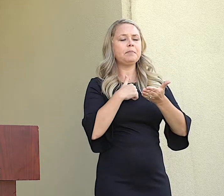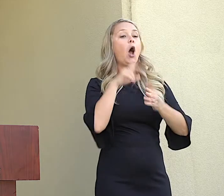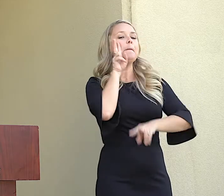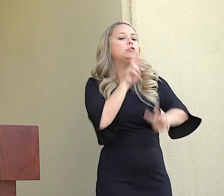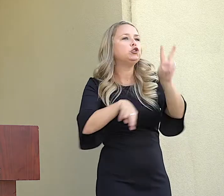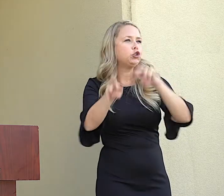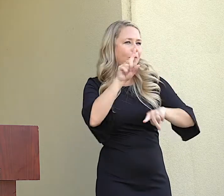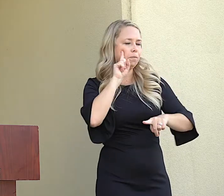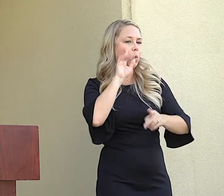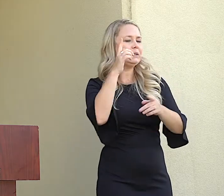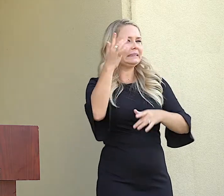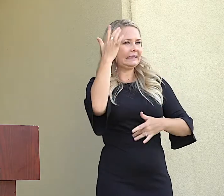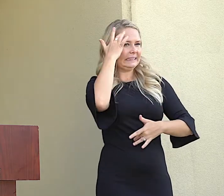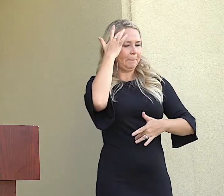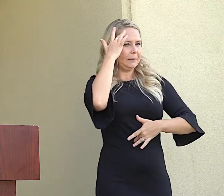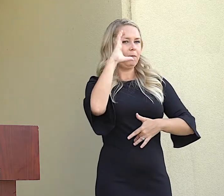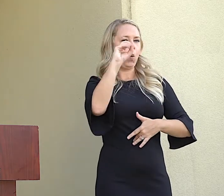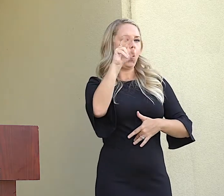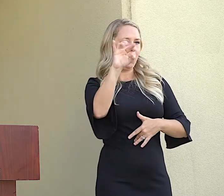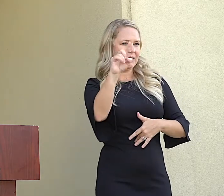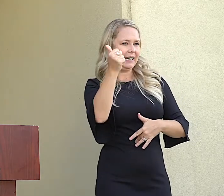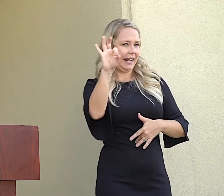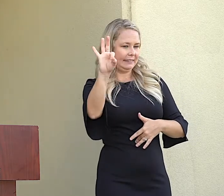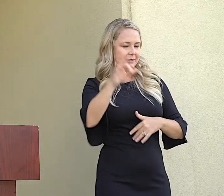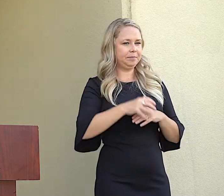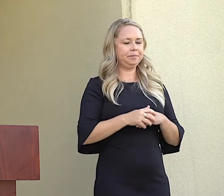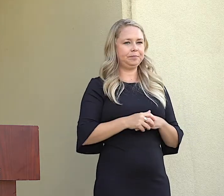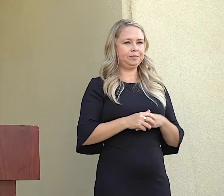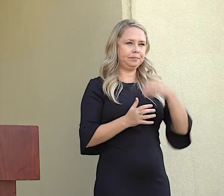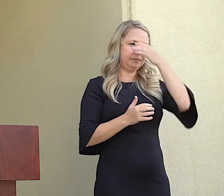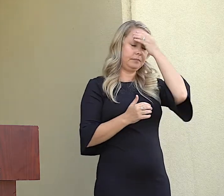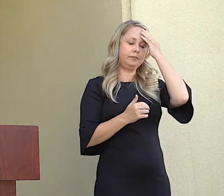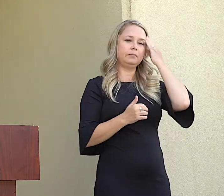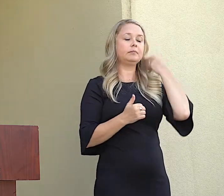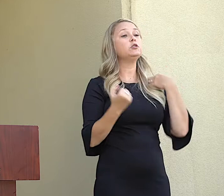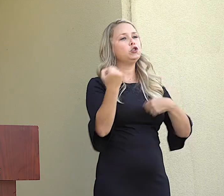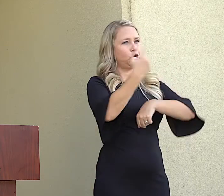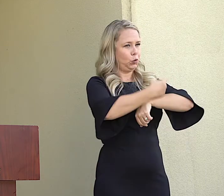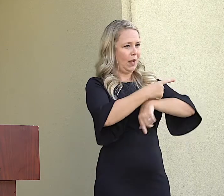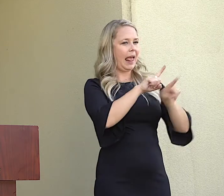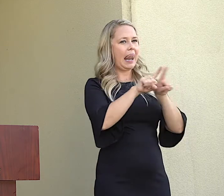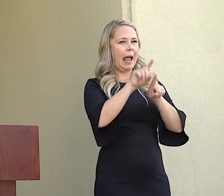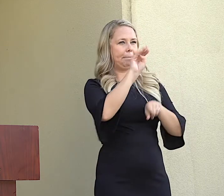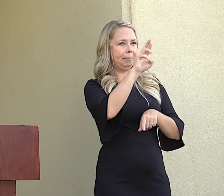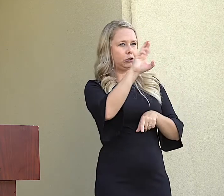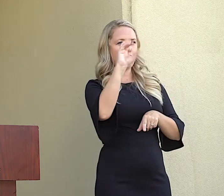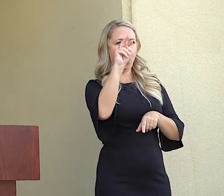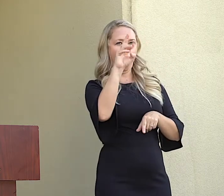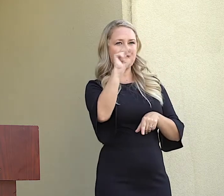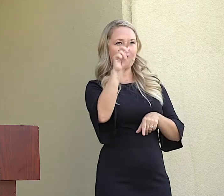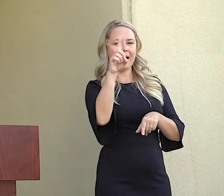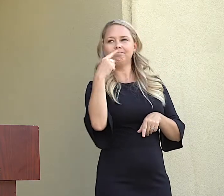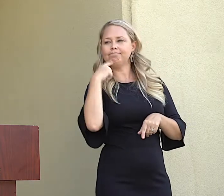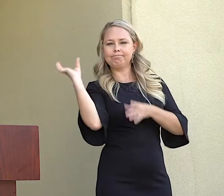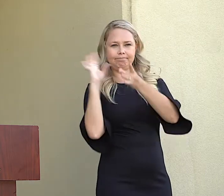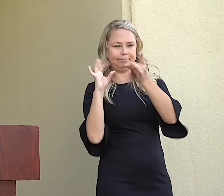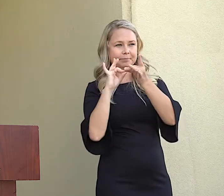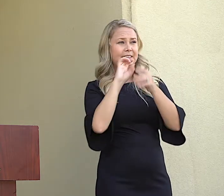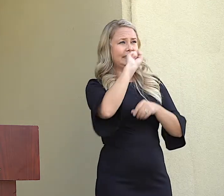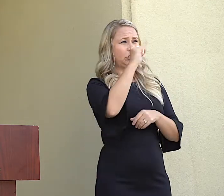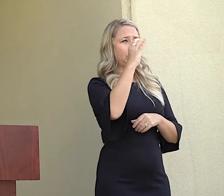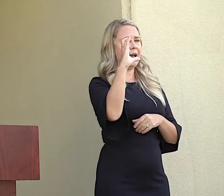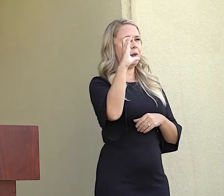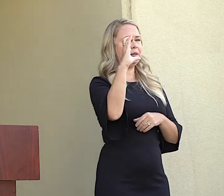for symptoms of COVID-19. To date, as Mr. Conrad shared, there are in St. Johns